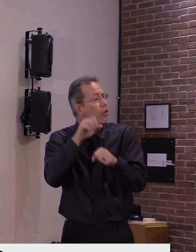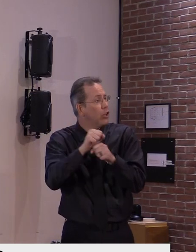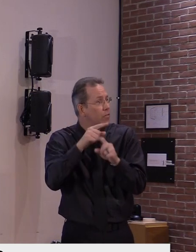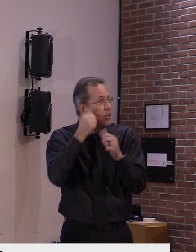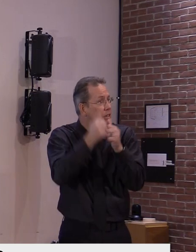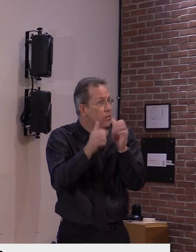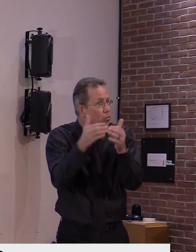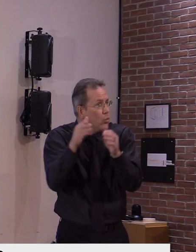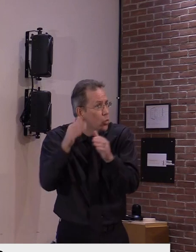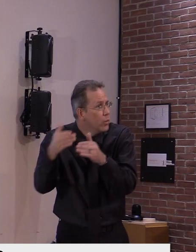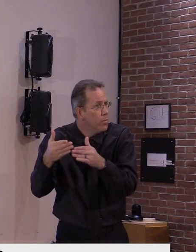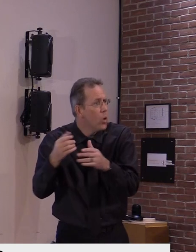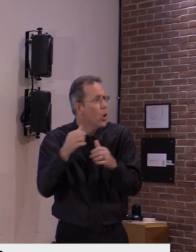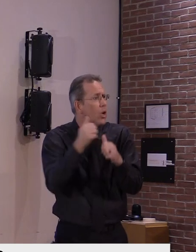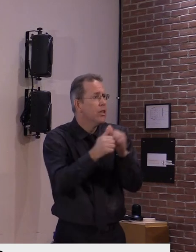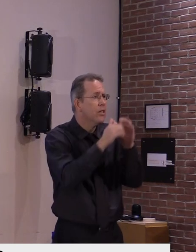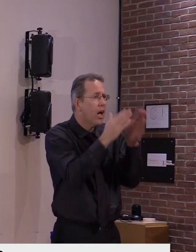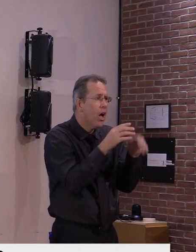considered